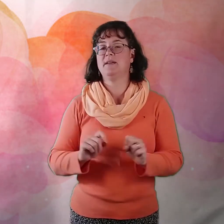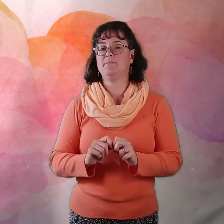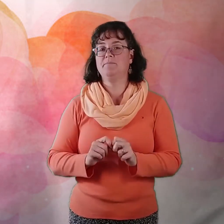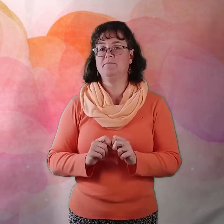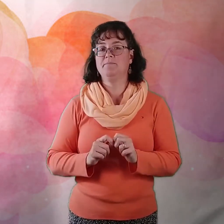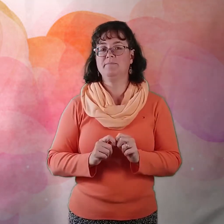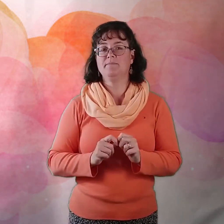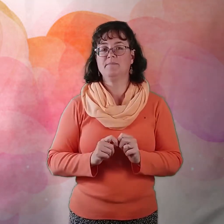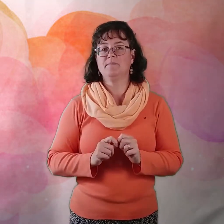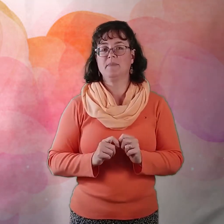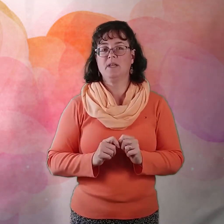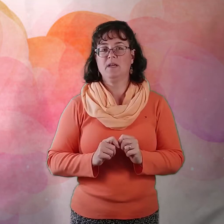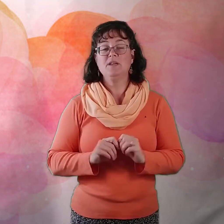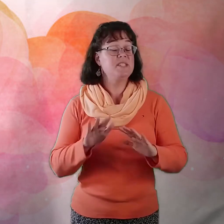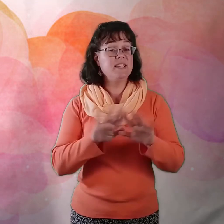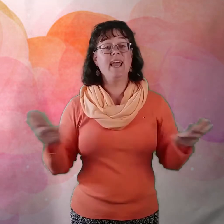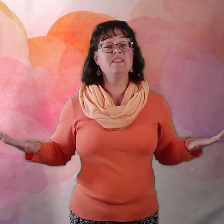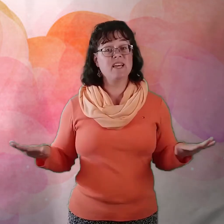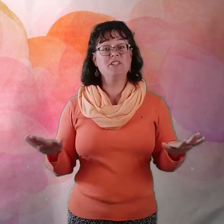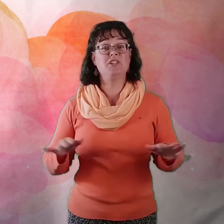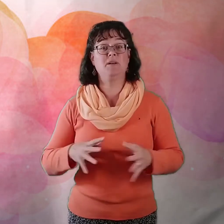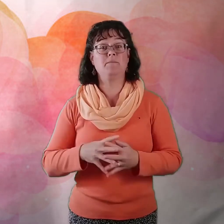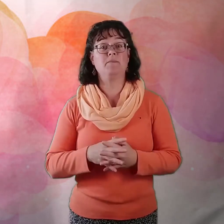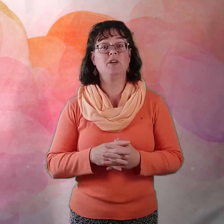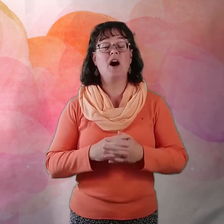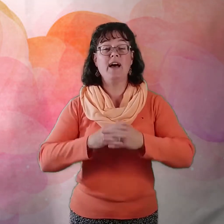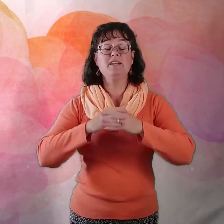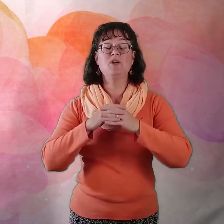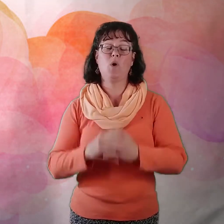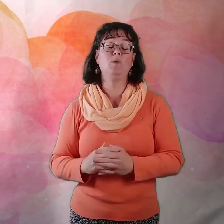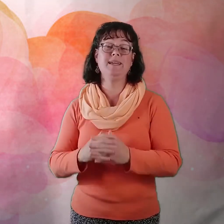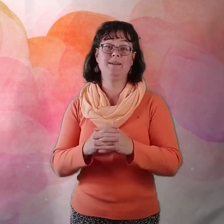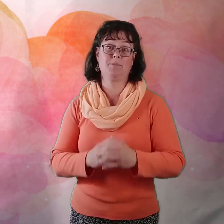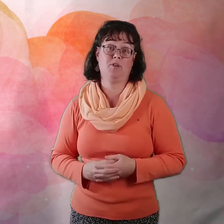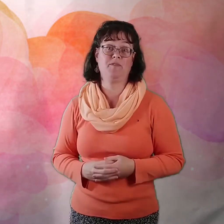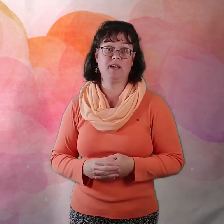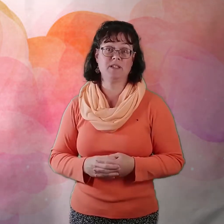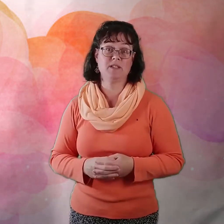Him. Sin can't touch Him. God is holy and perfect.